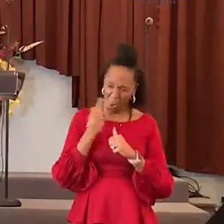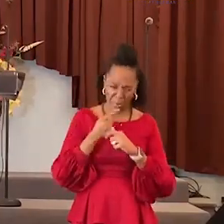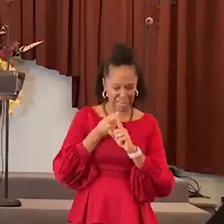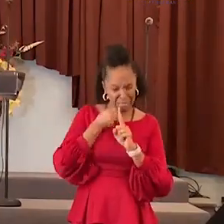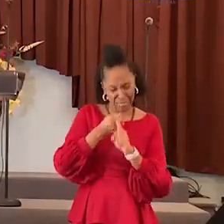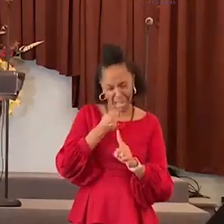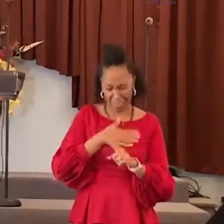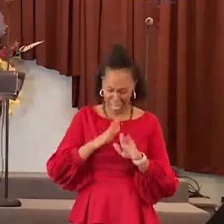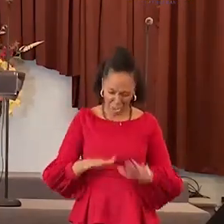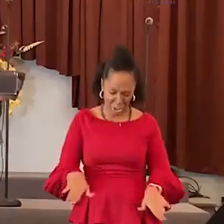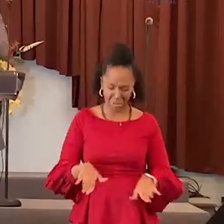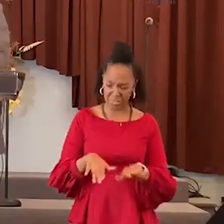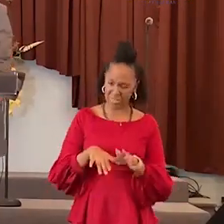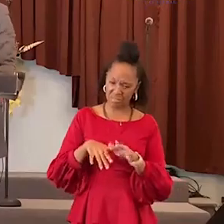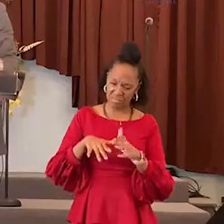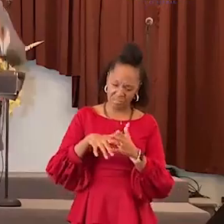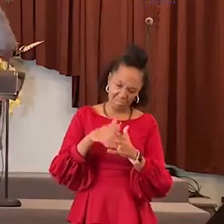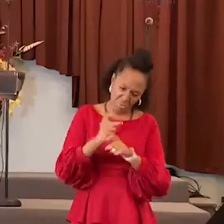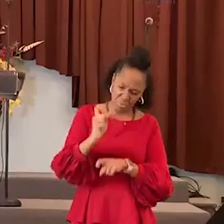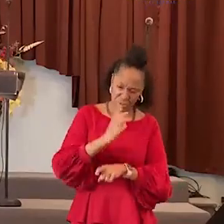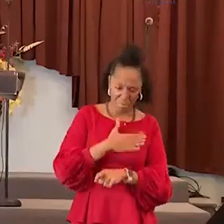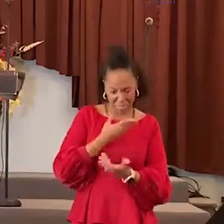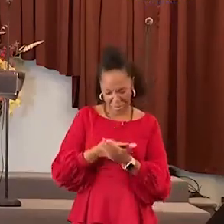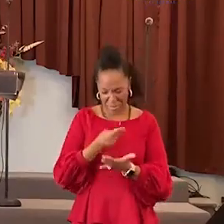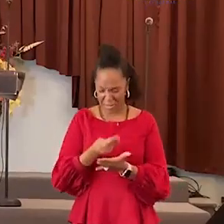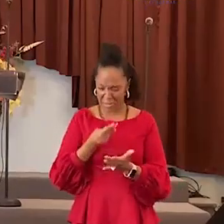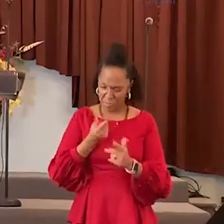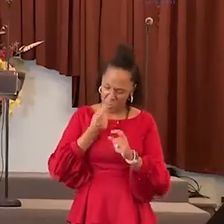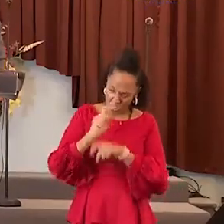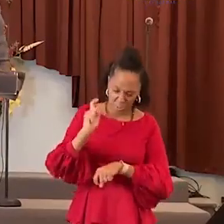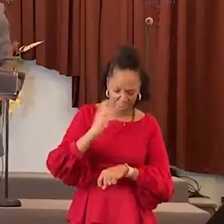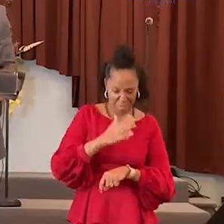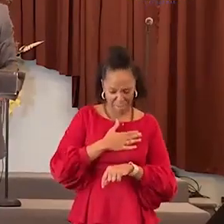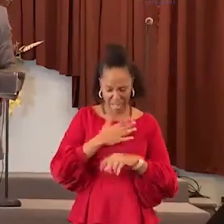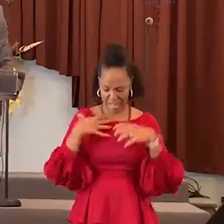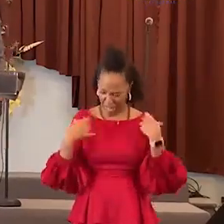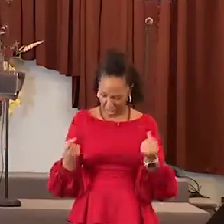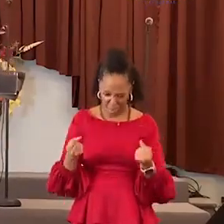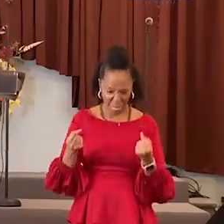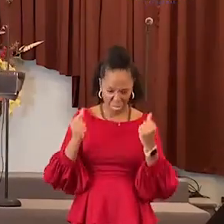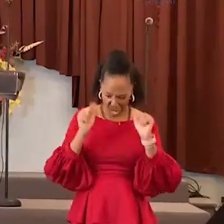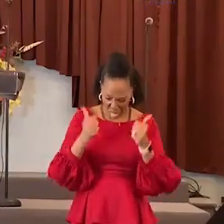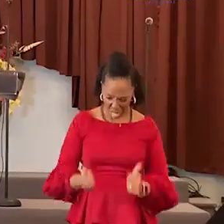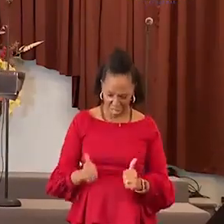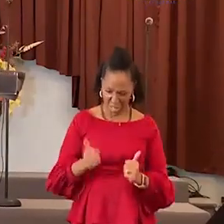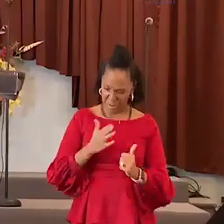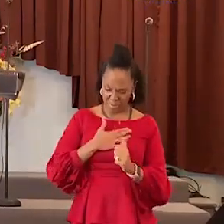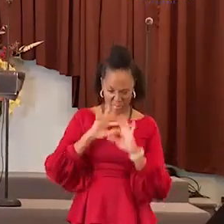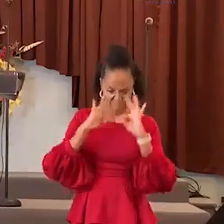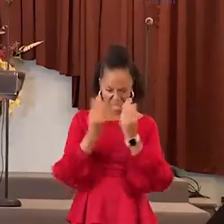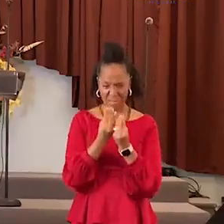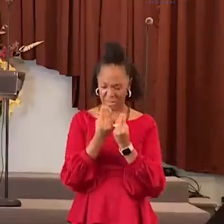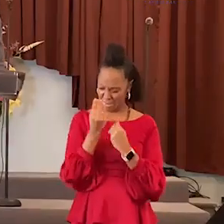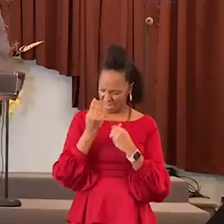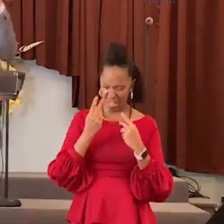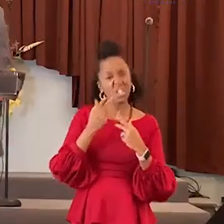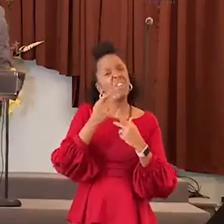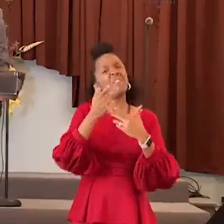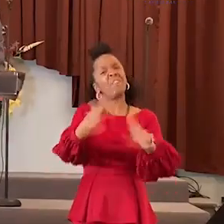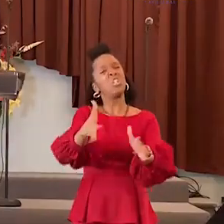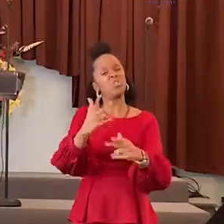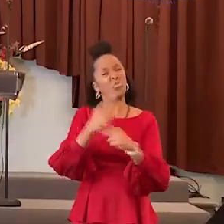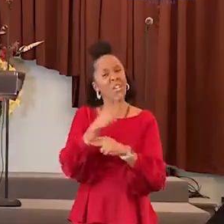and your finances and your health and your marriage. Just realize and praise God that he's called me, he's anointed me,